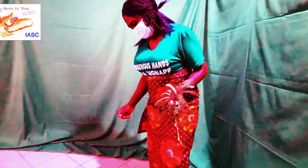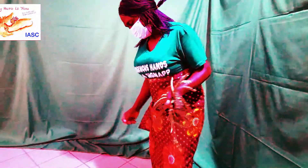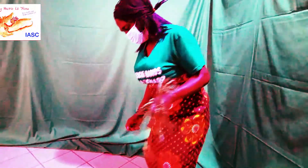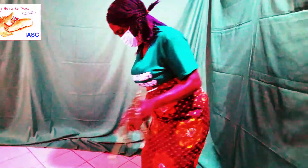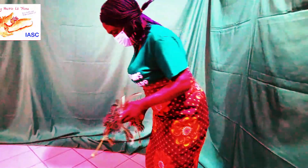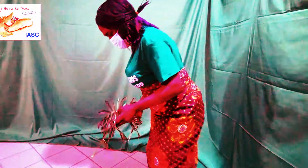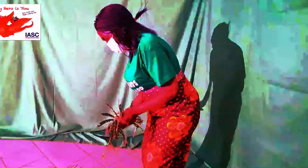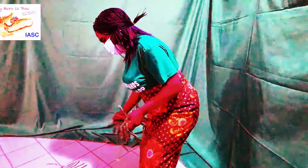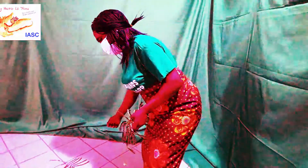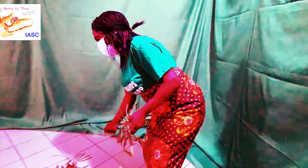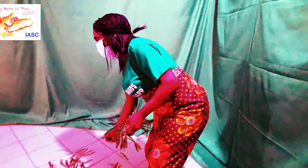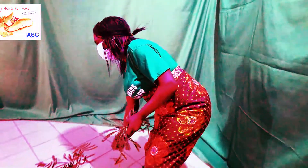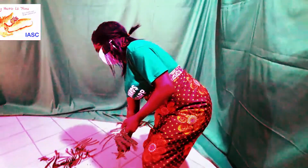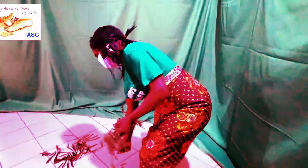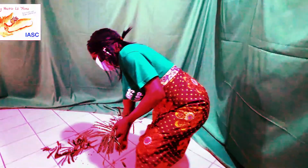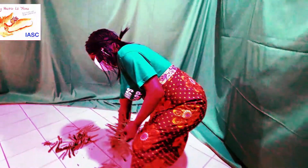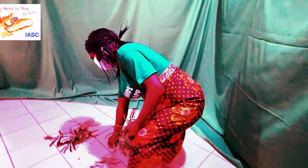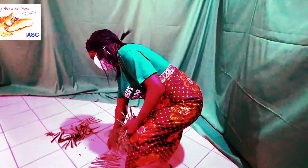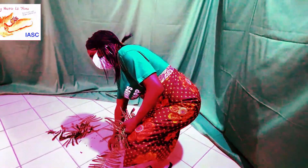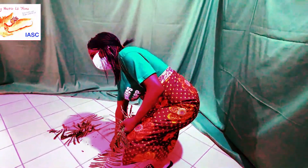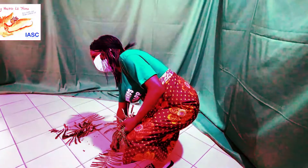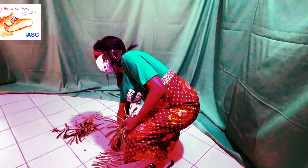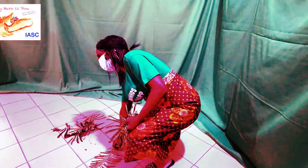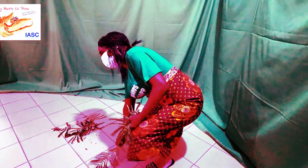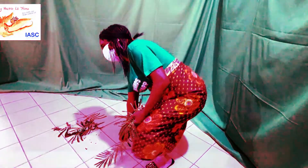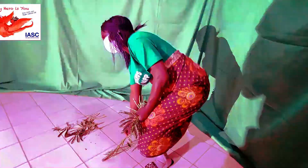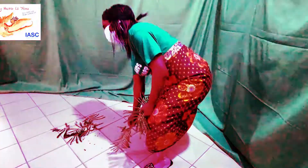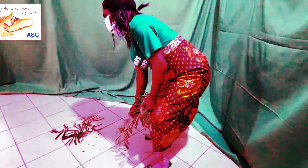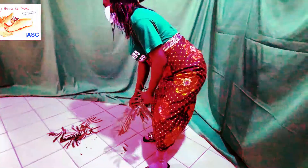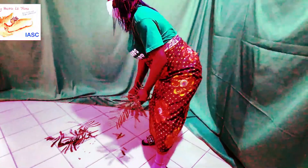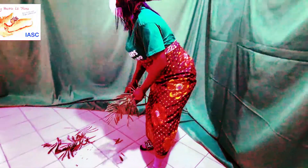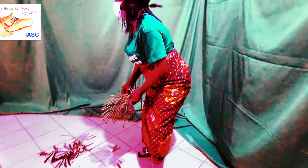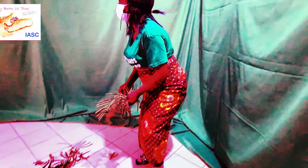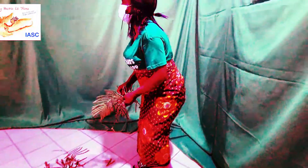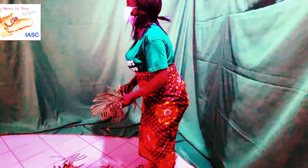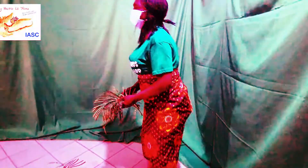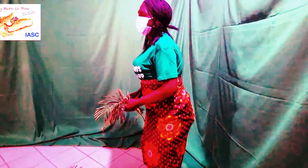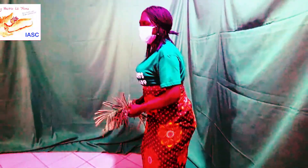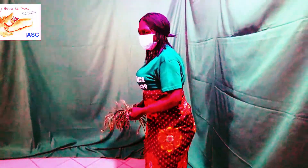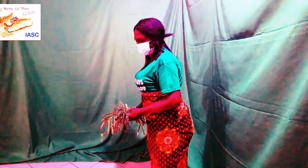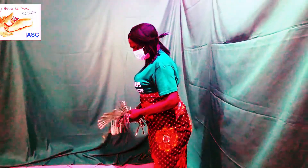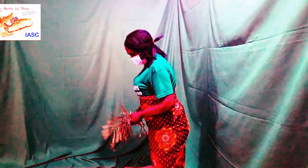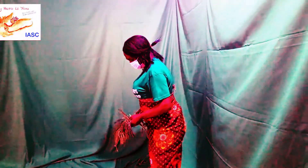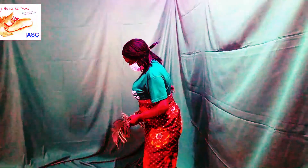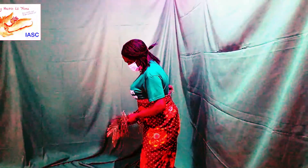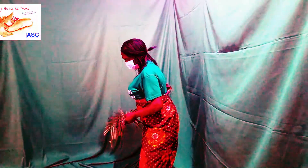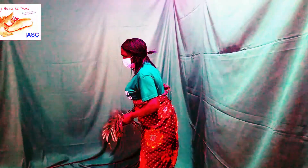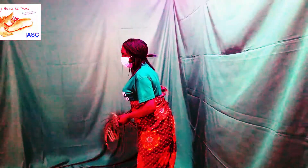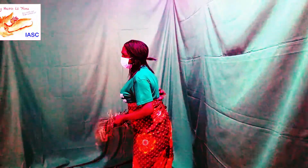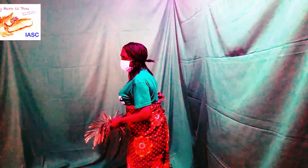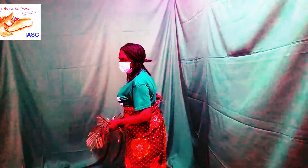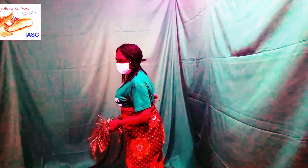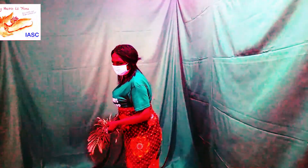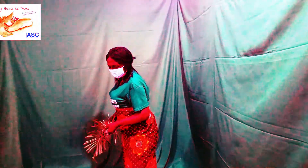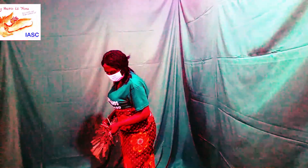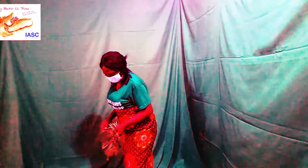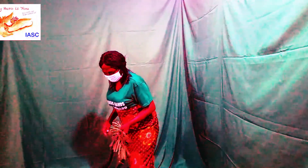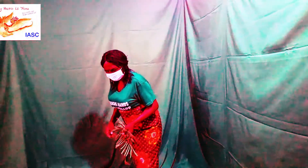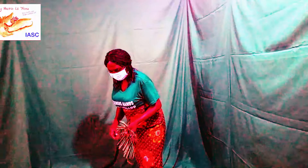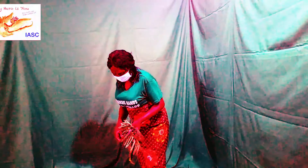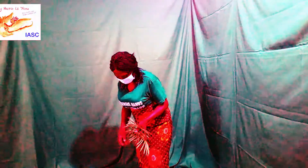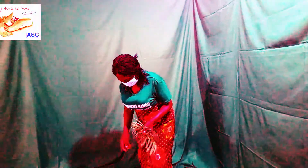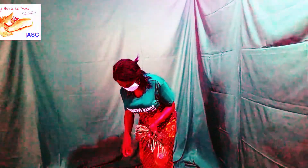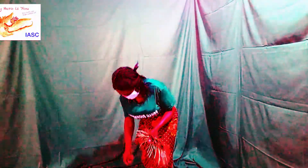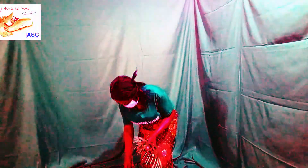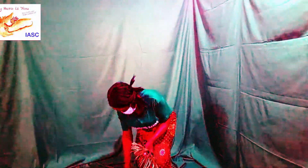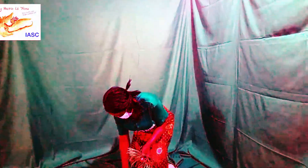And so they soared down to Earth and landed by a small village. A girl was outside her house